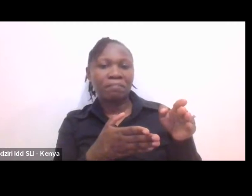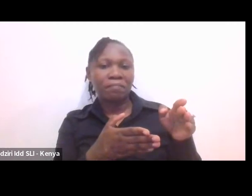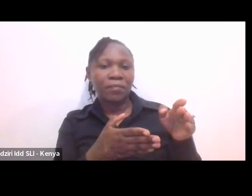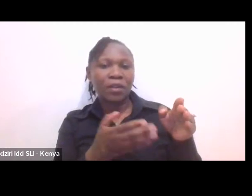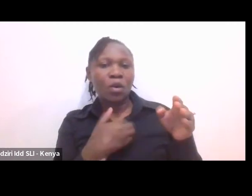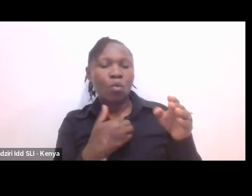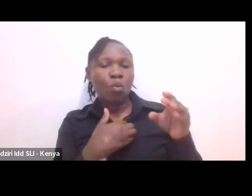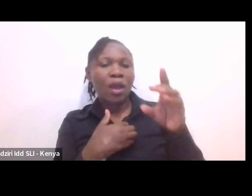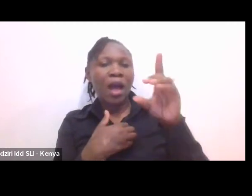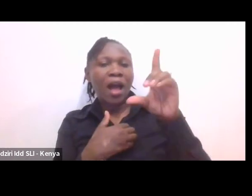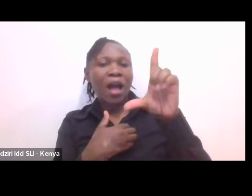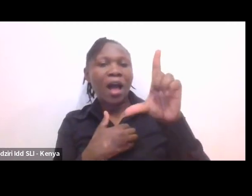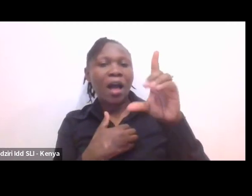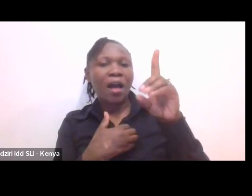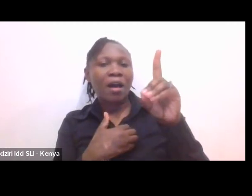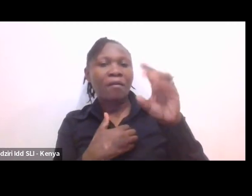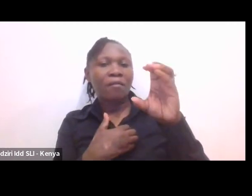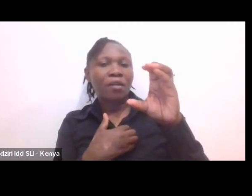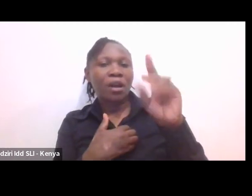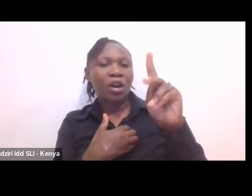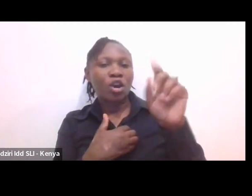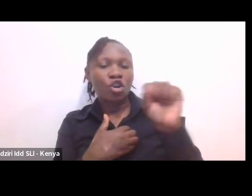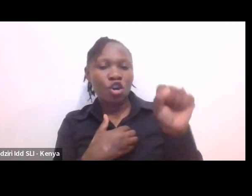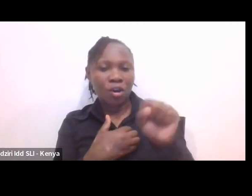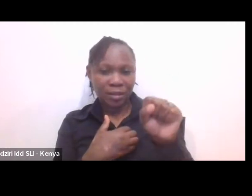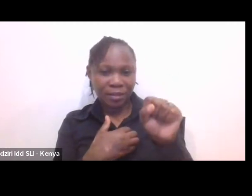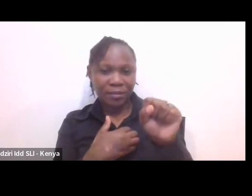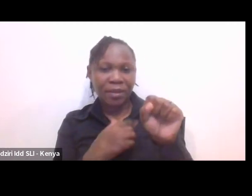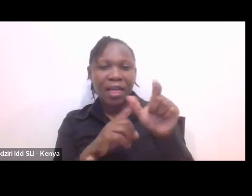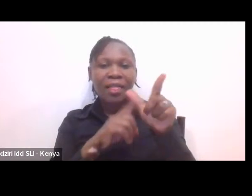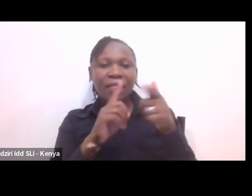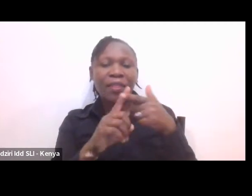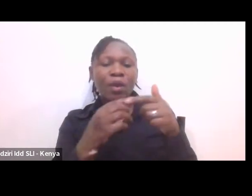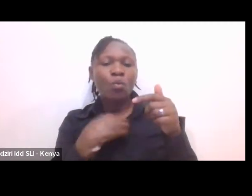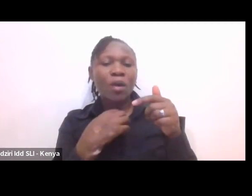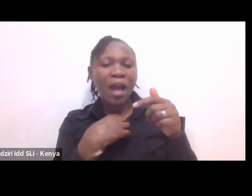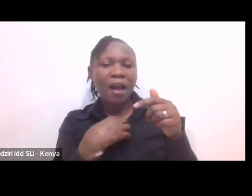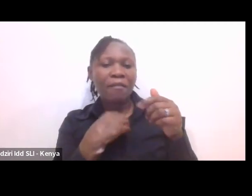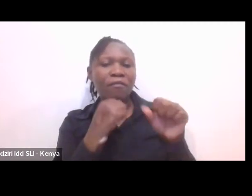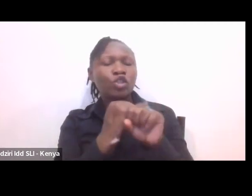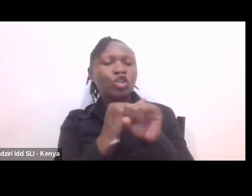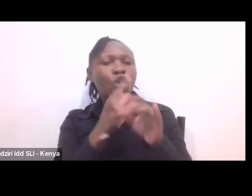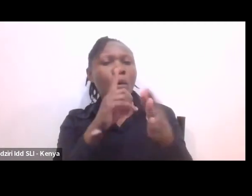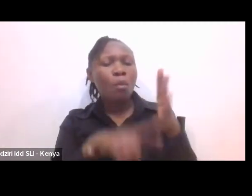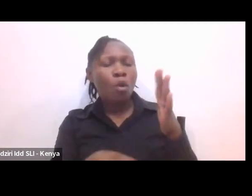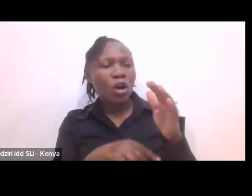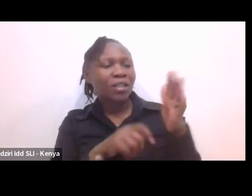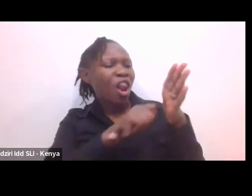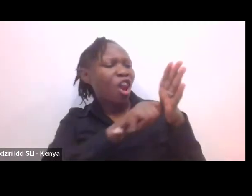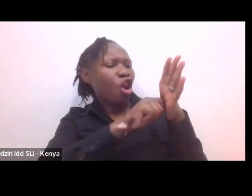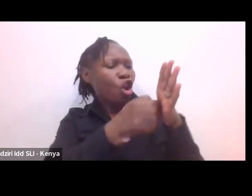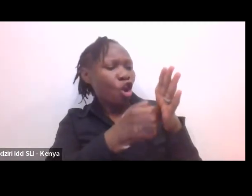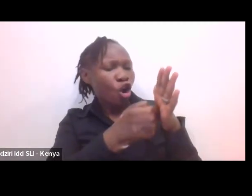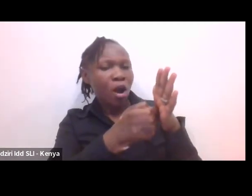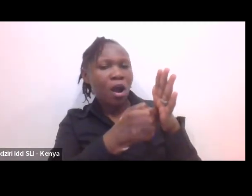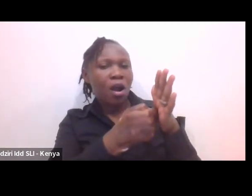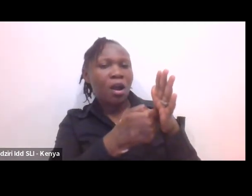The job of the lockkeeper, an essential job, is highly